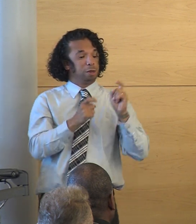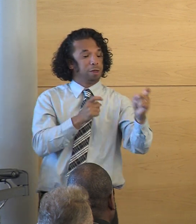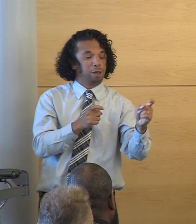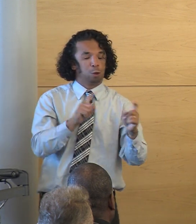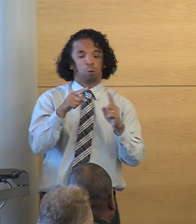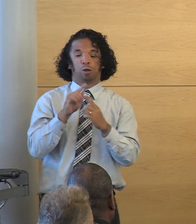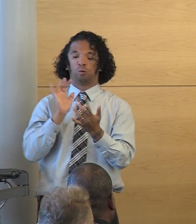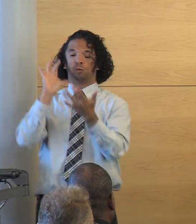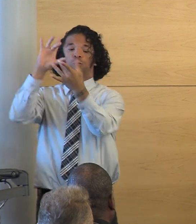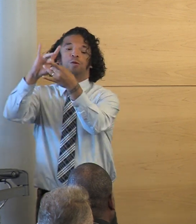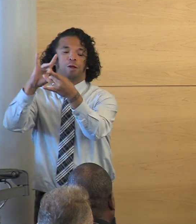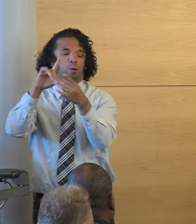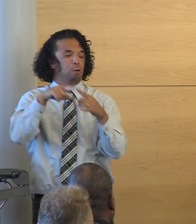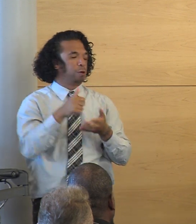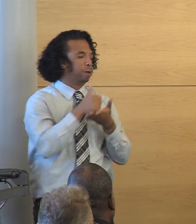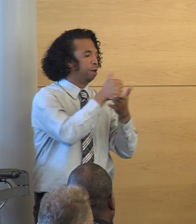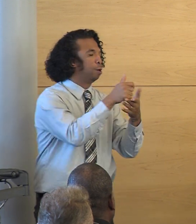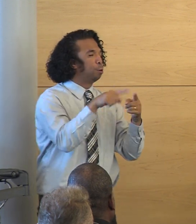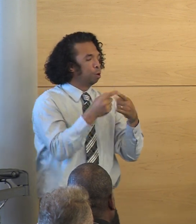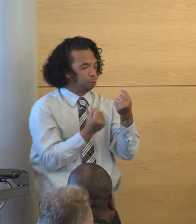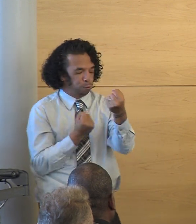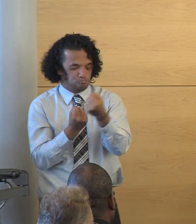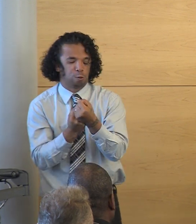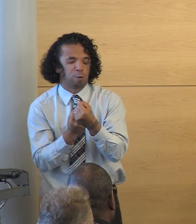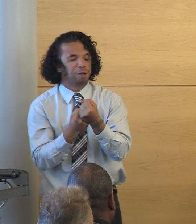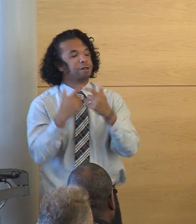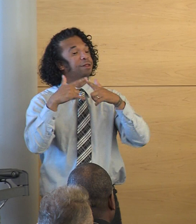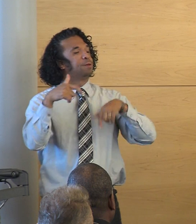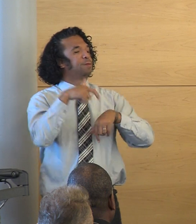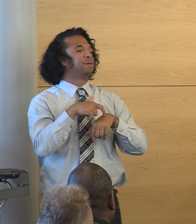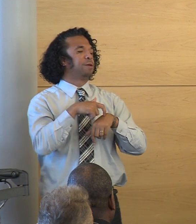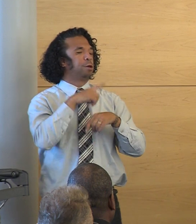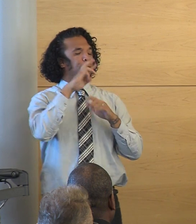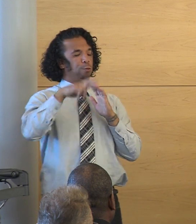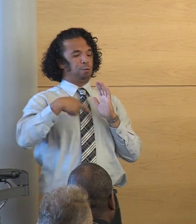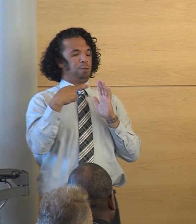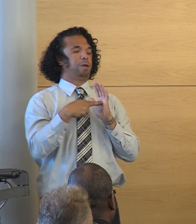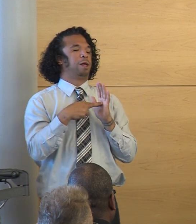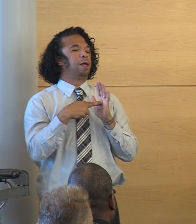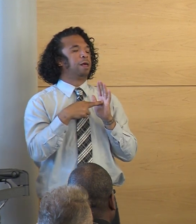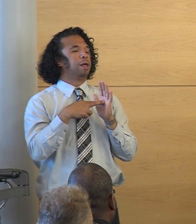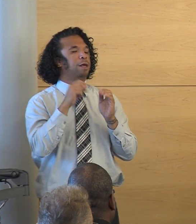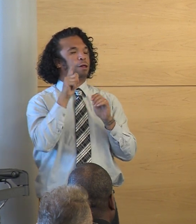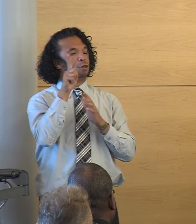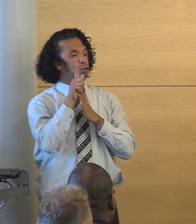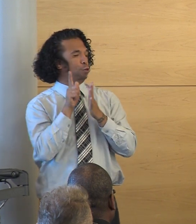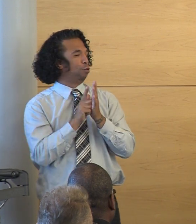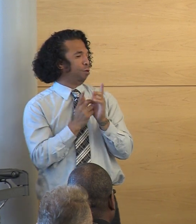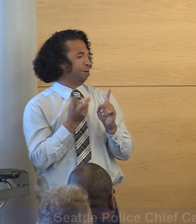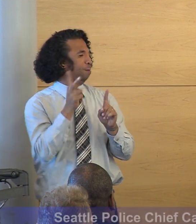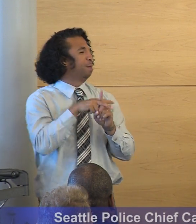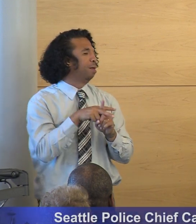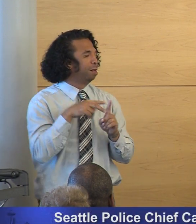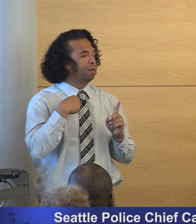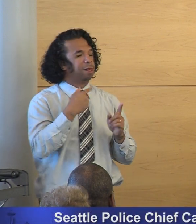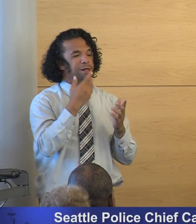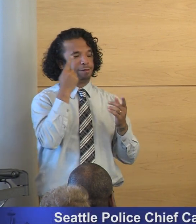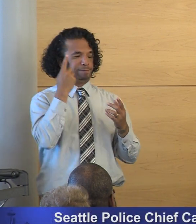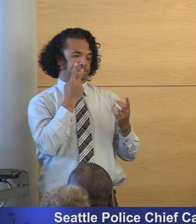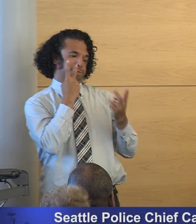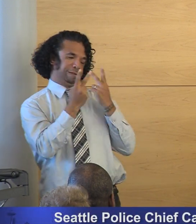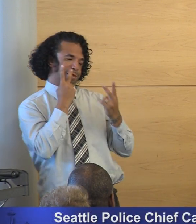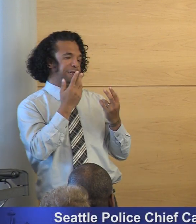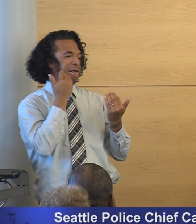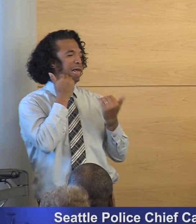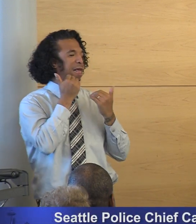to reach out, when to help, when to support, but also where the rule of law must apply. And I thank you. Every day I've seen her